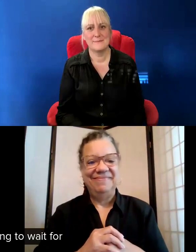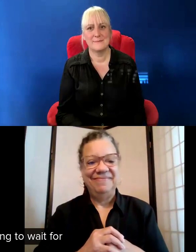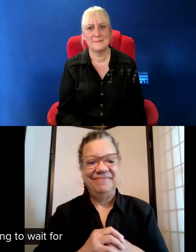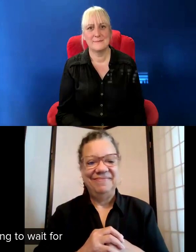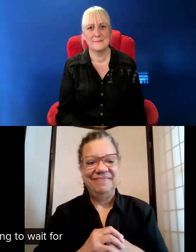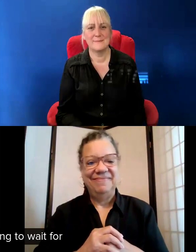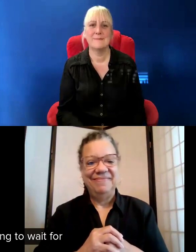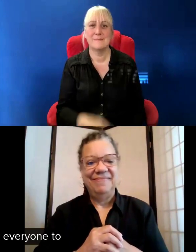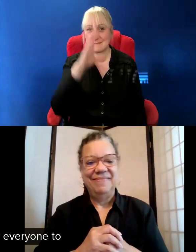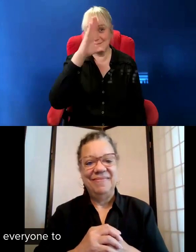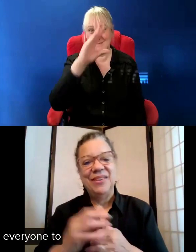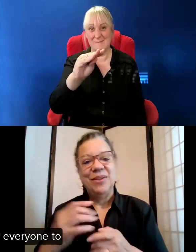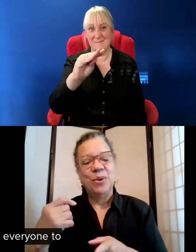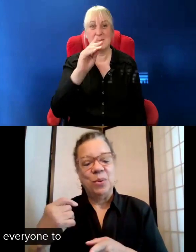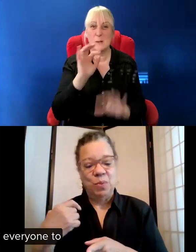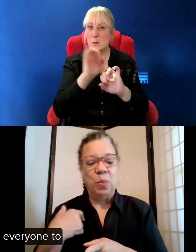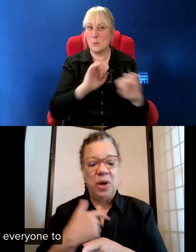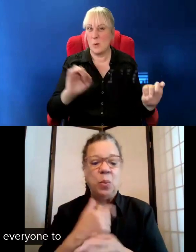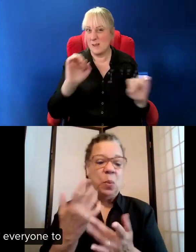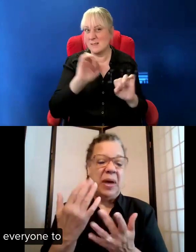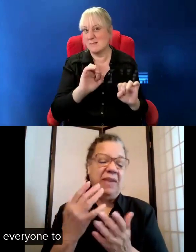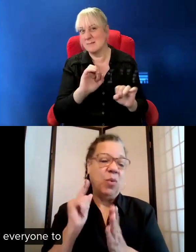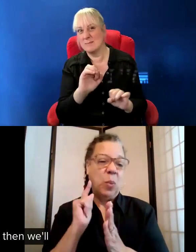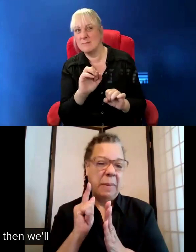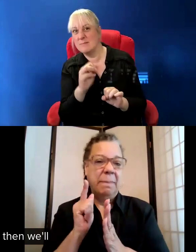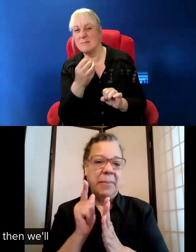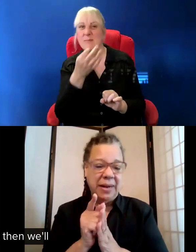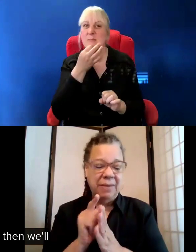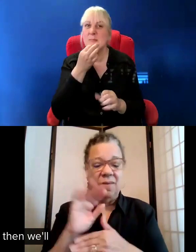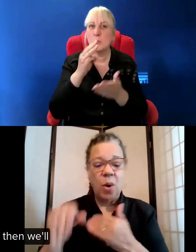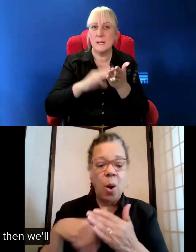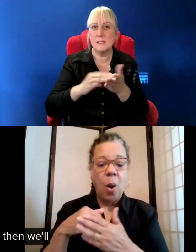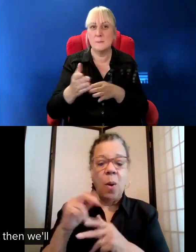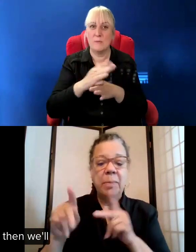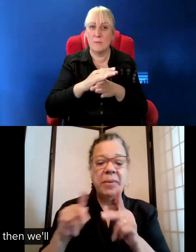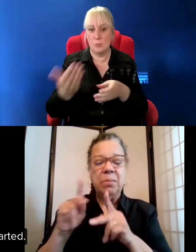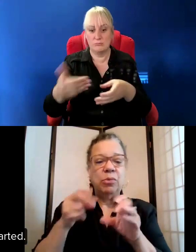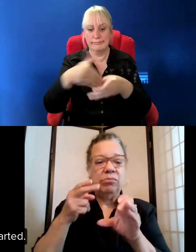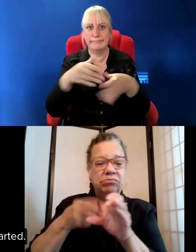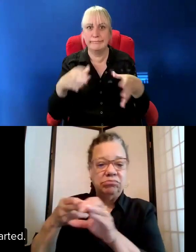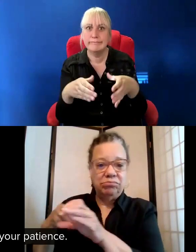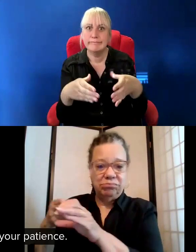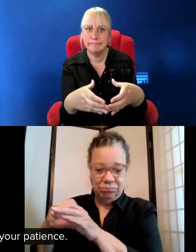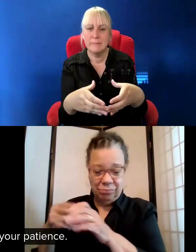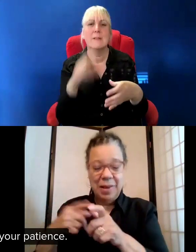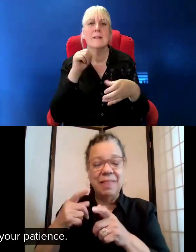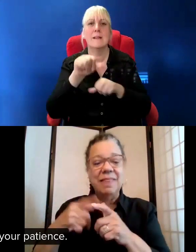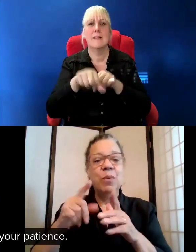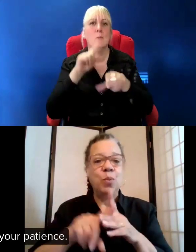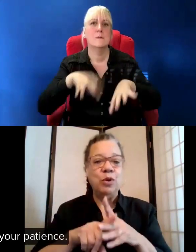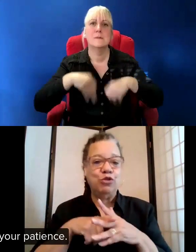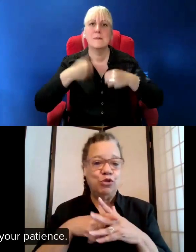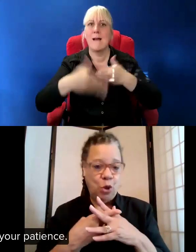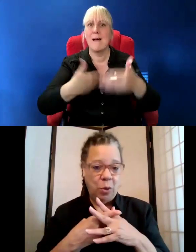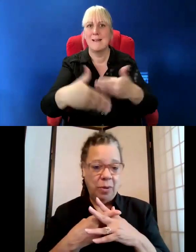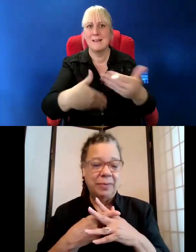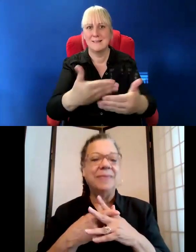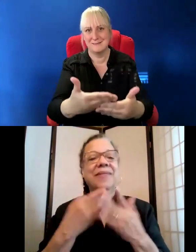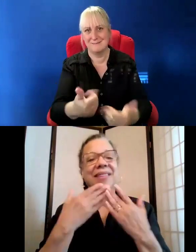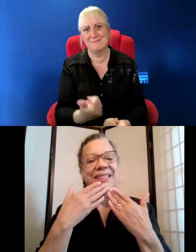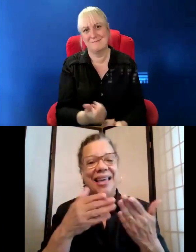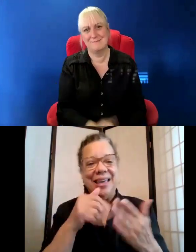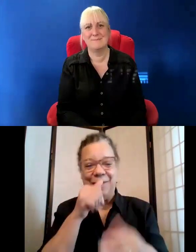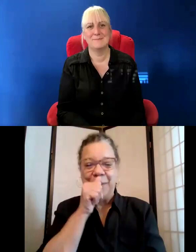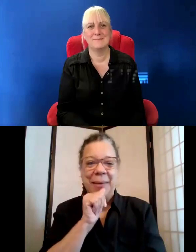We're just going to wait for a moment for everyone to join us, and then we'll get started. So appreciate your patience.